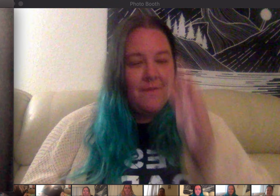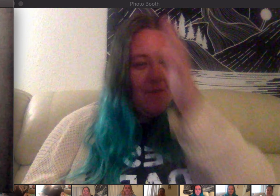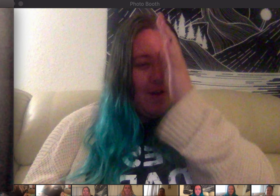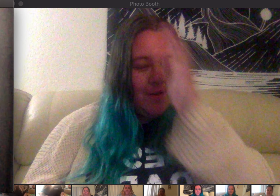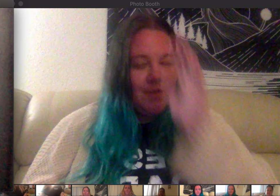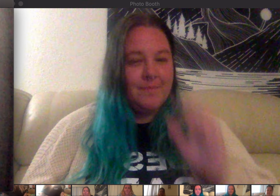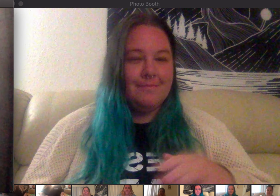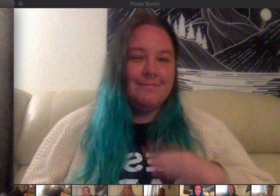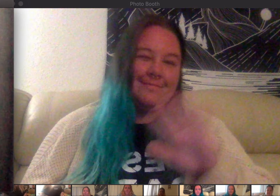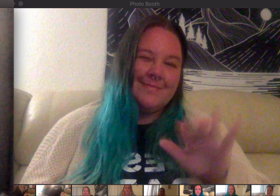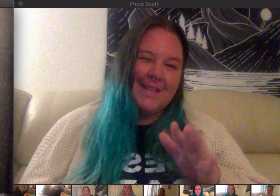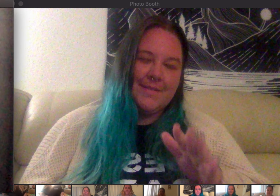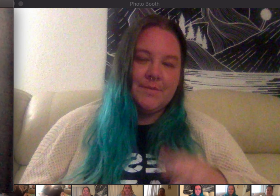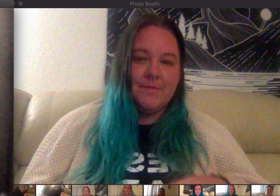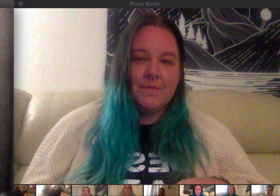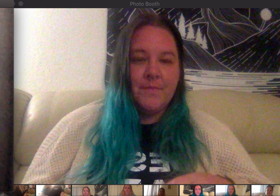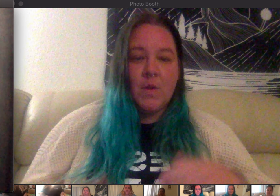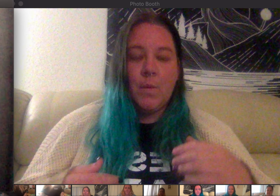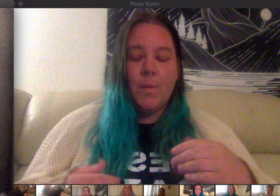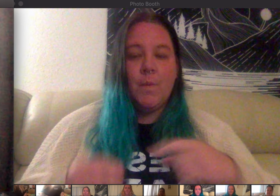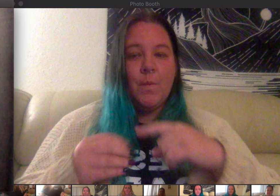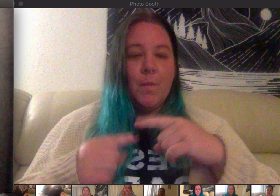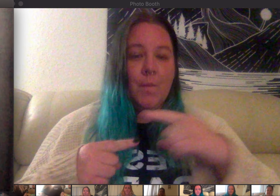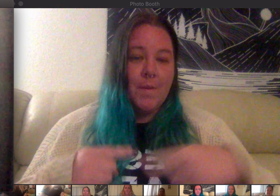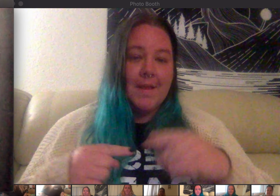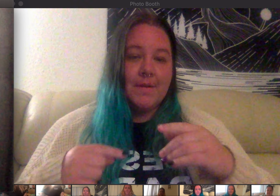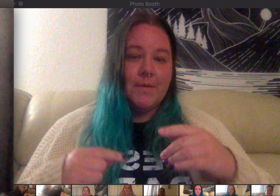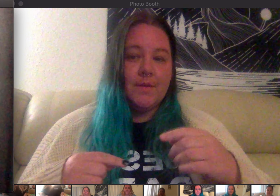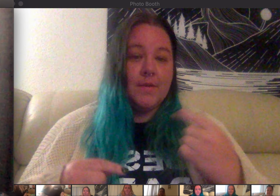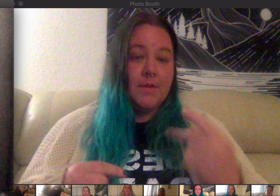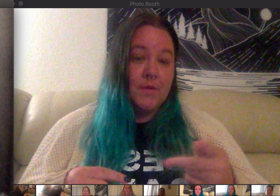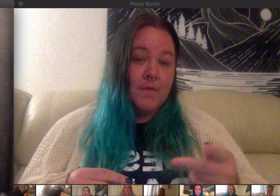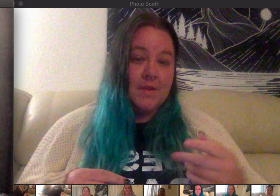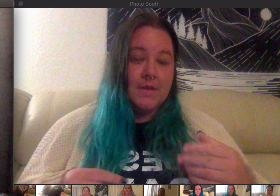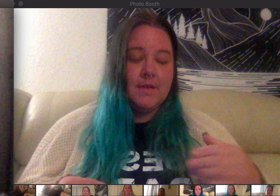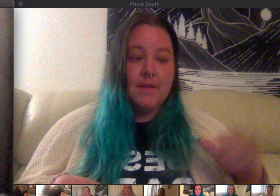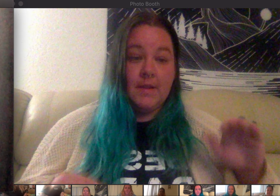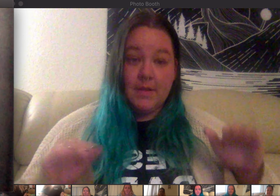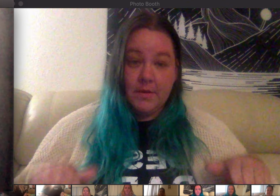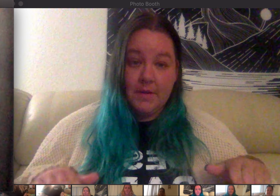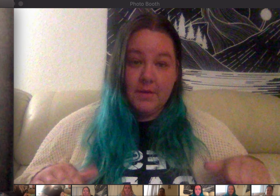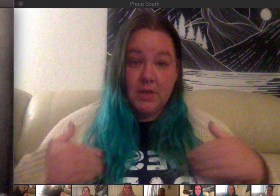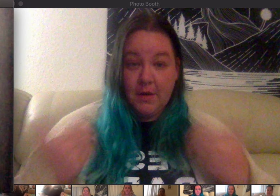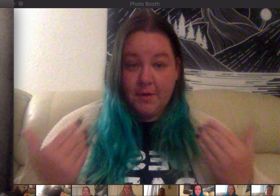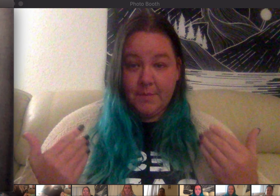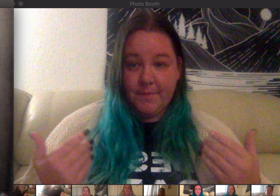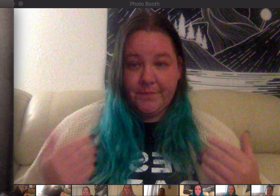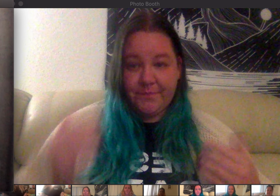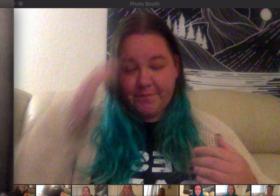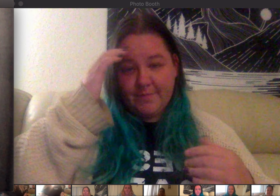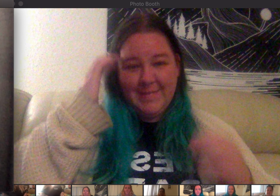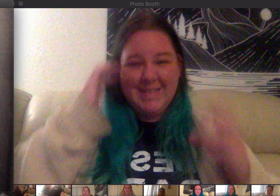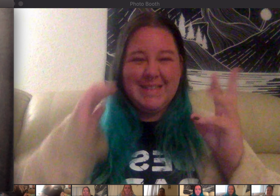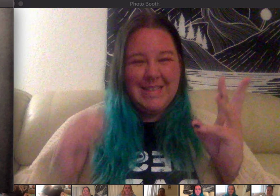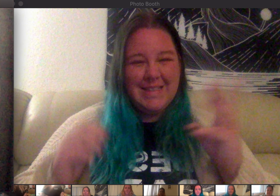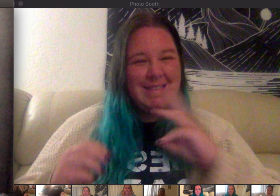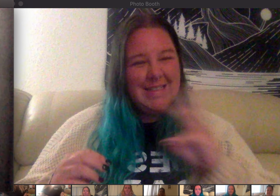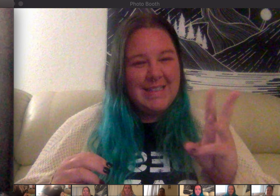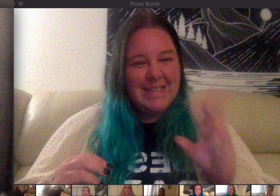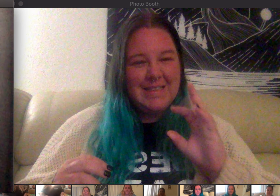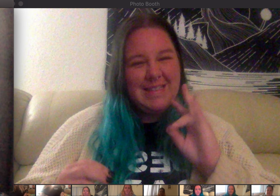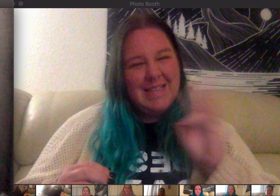me. So, when we were little, probably 6, 7, 8, 9, growing up, whenever we would drive with him, uh,